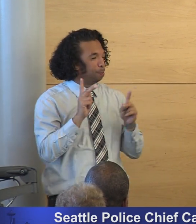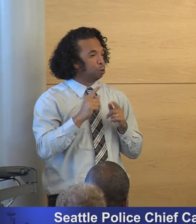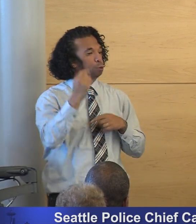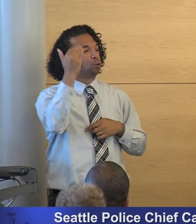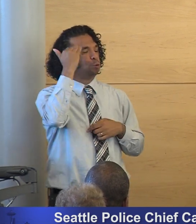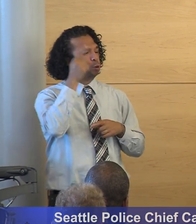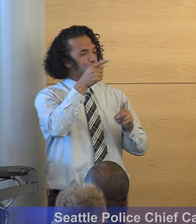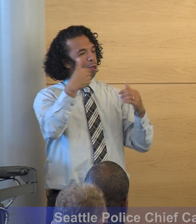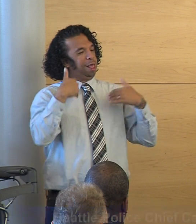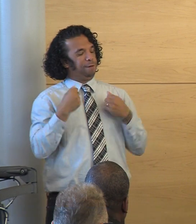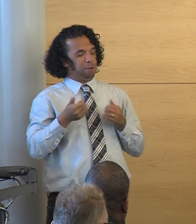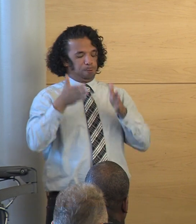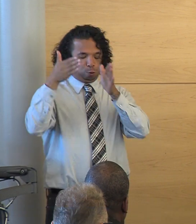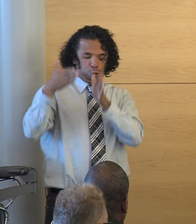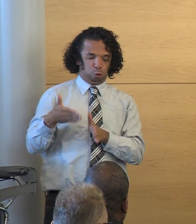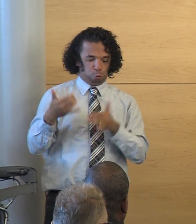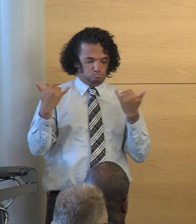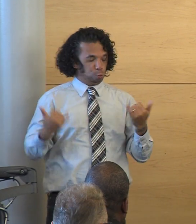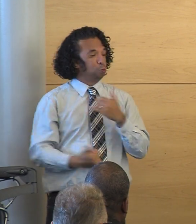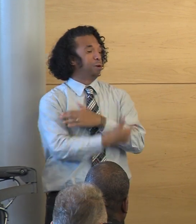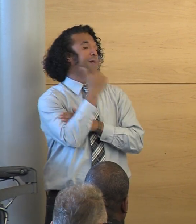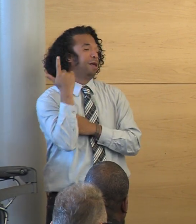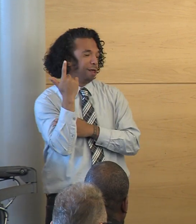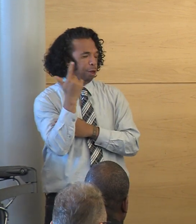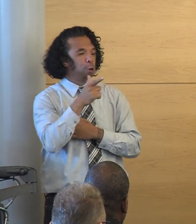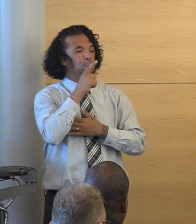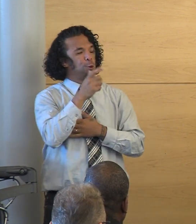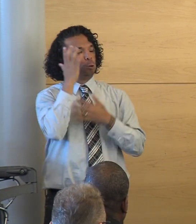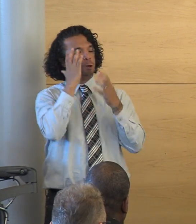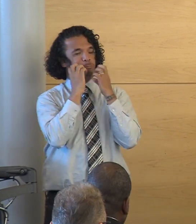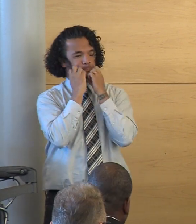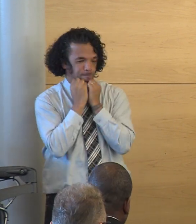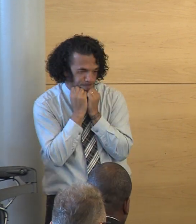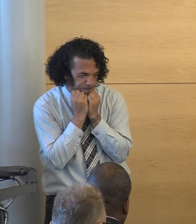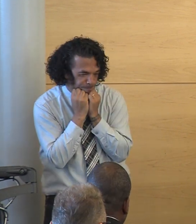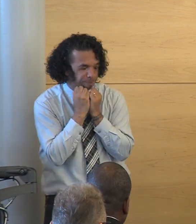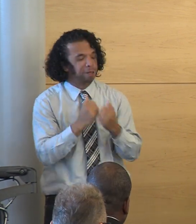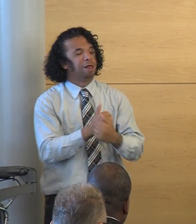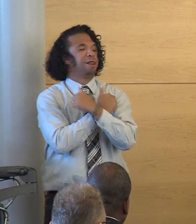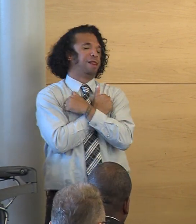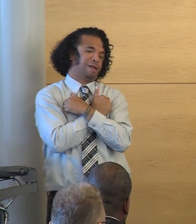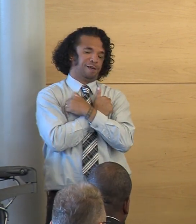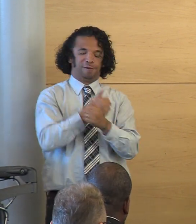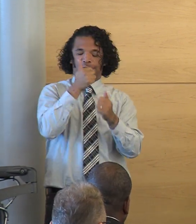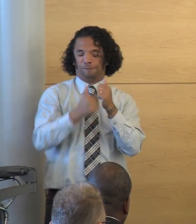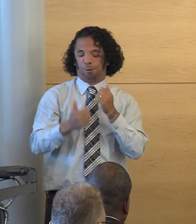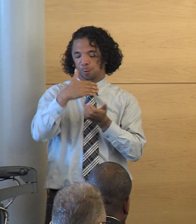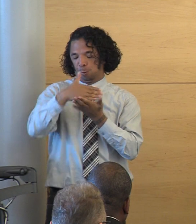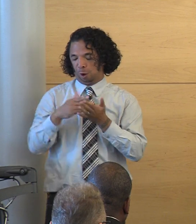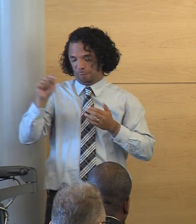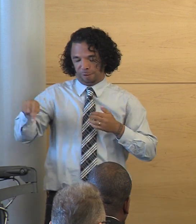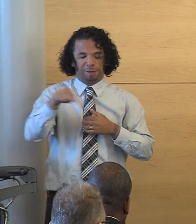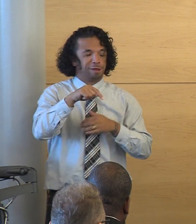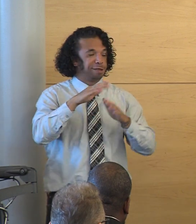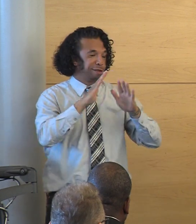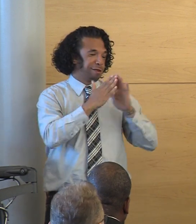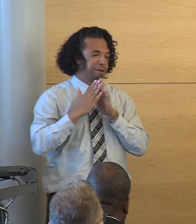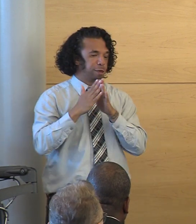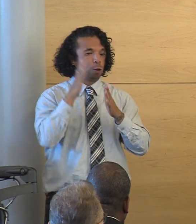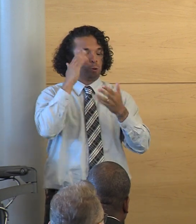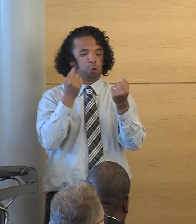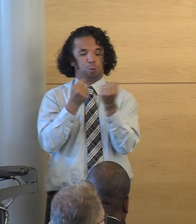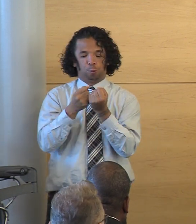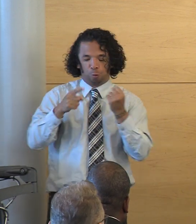the person today who will care about and love every part of the city, that will support about